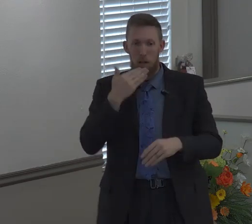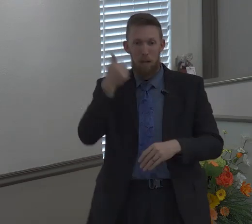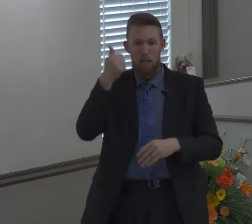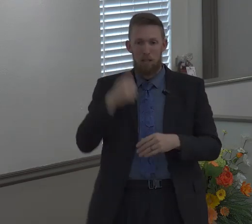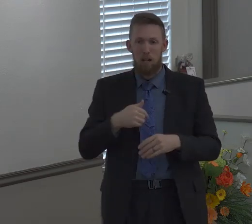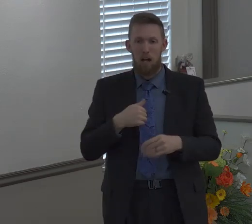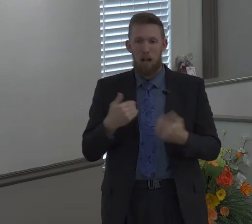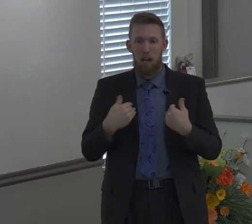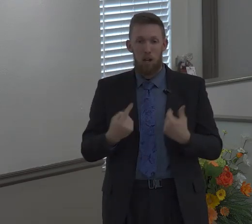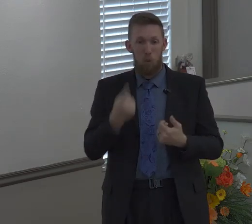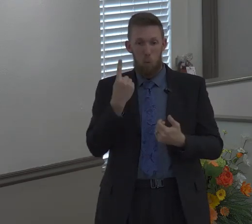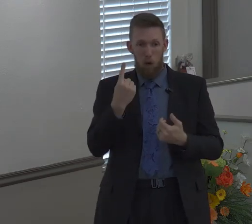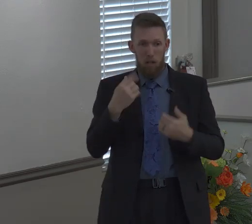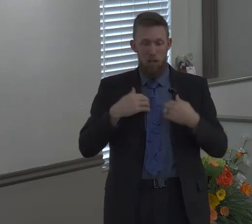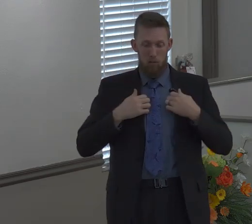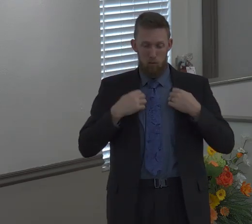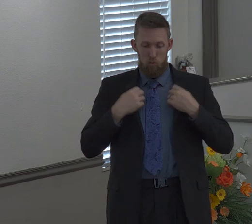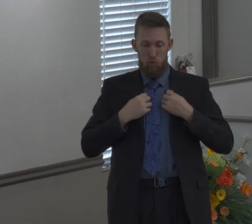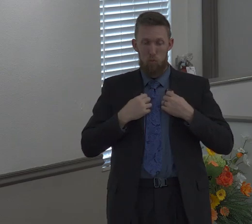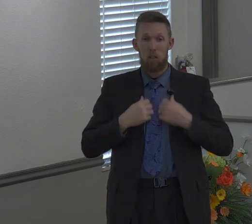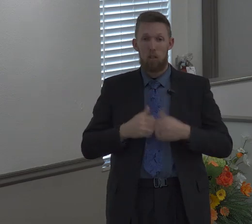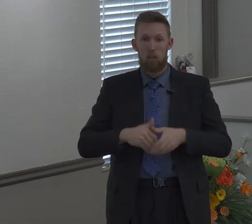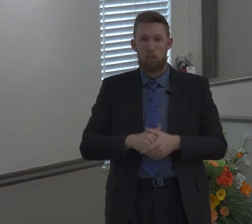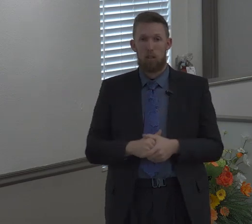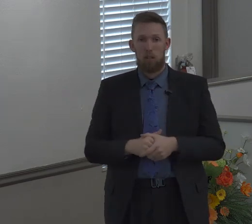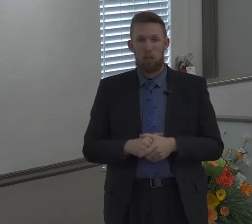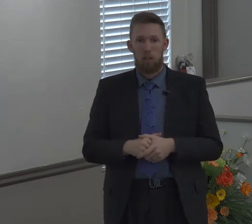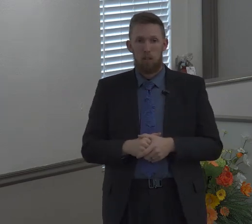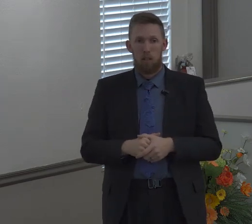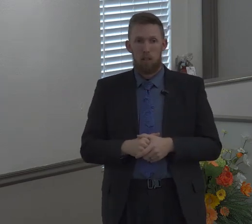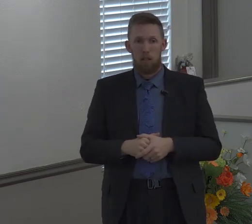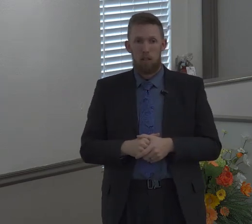meant. I had a little suit.